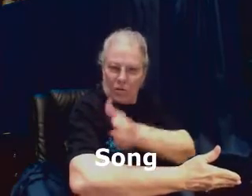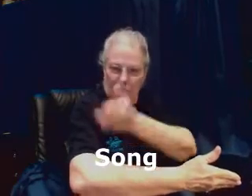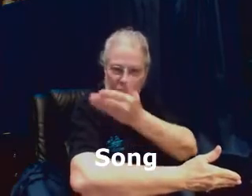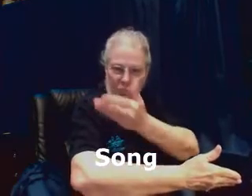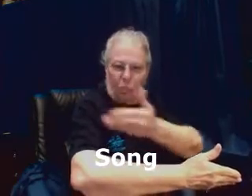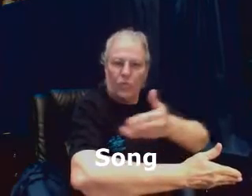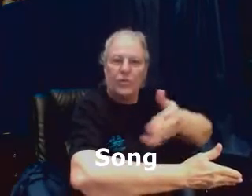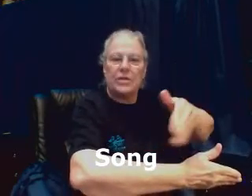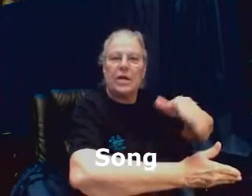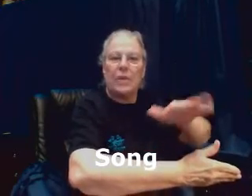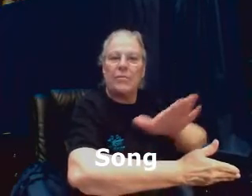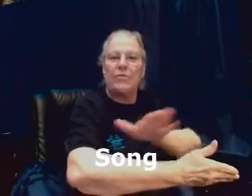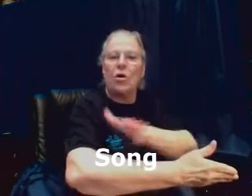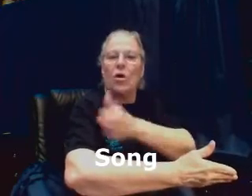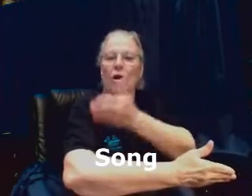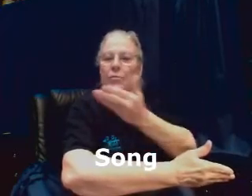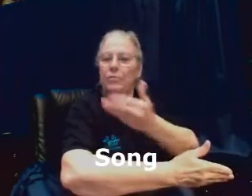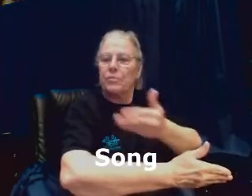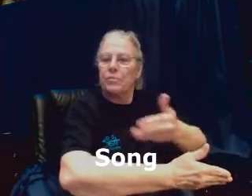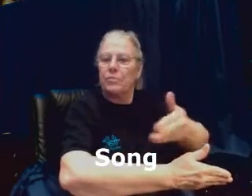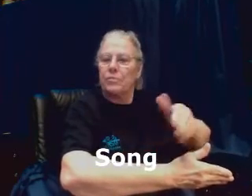songs over the top of your arm.